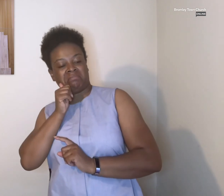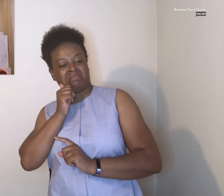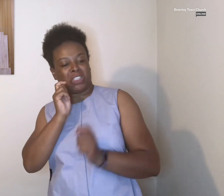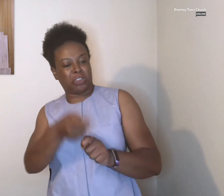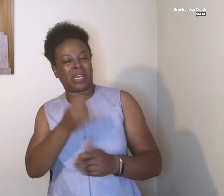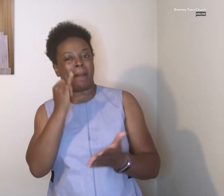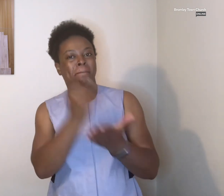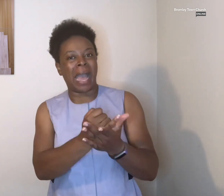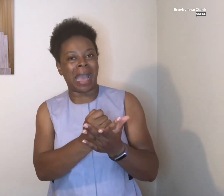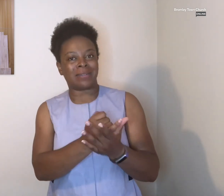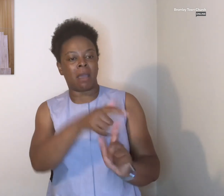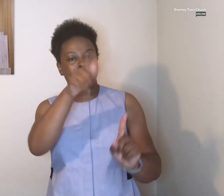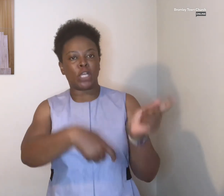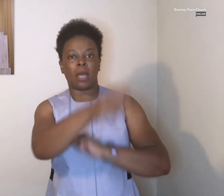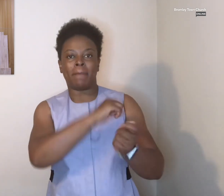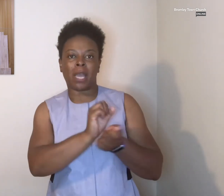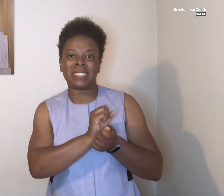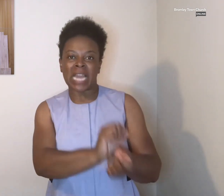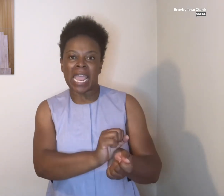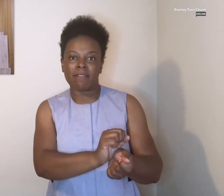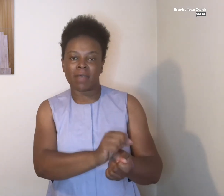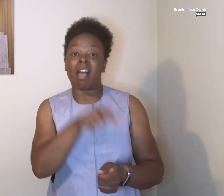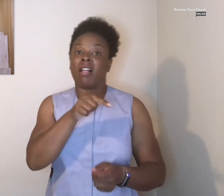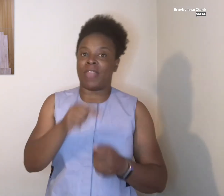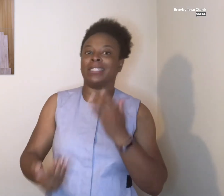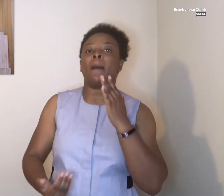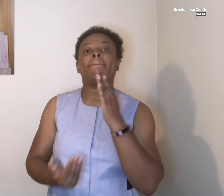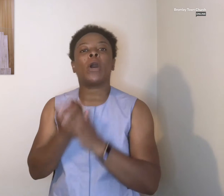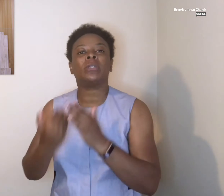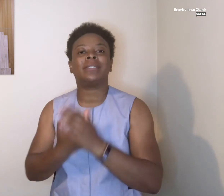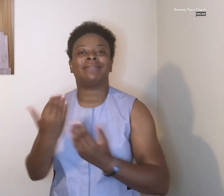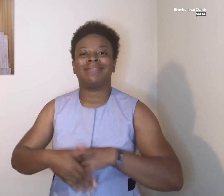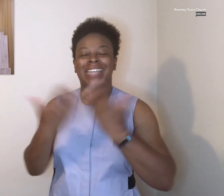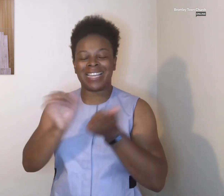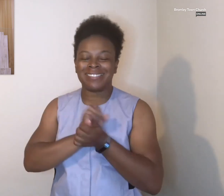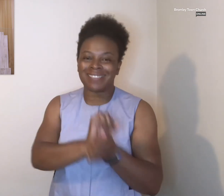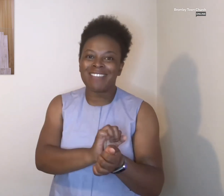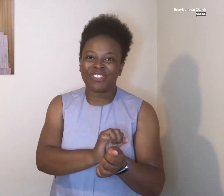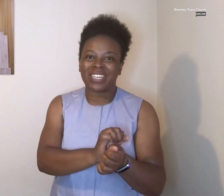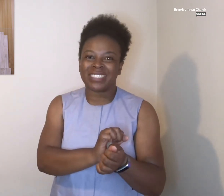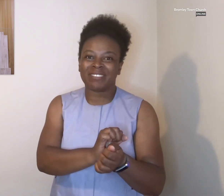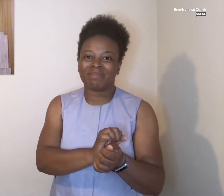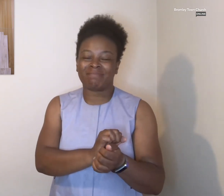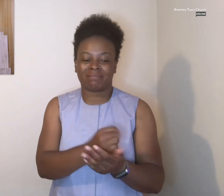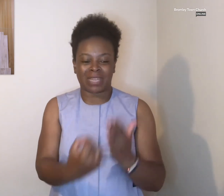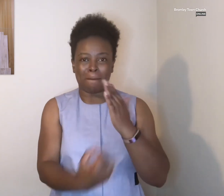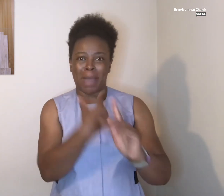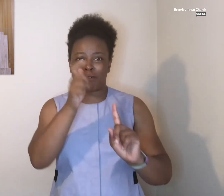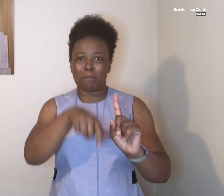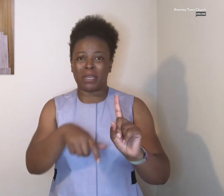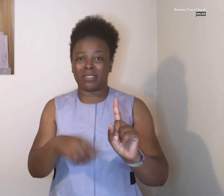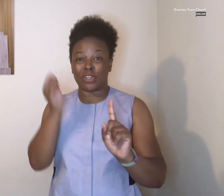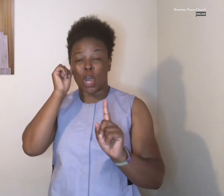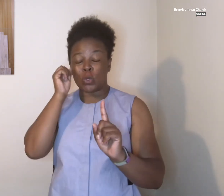That's modern day slavery, or it can be. And in those situations, the migrant themselves knows that they can't get out of it, because if